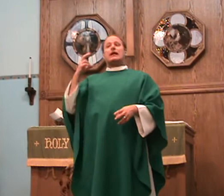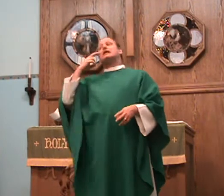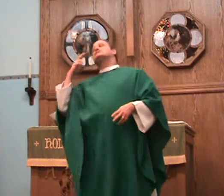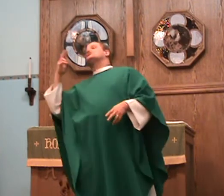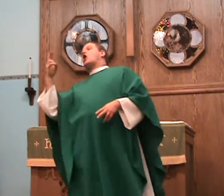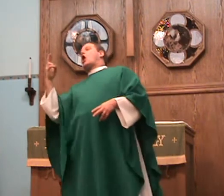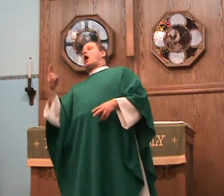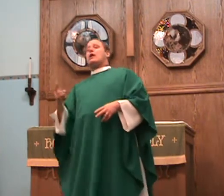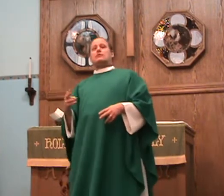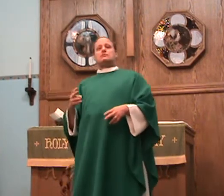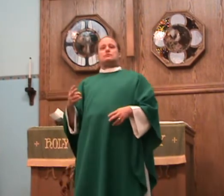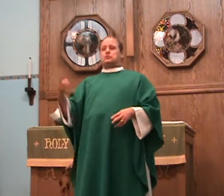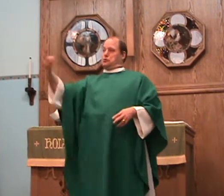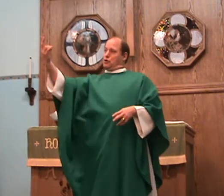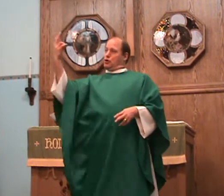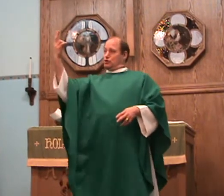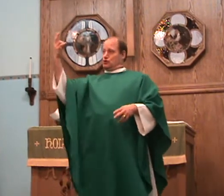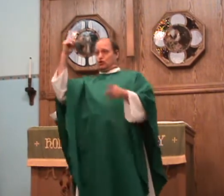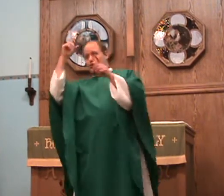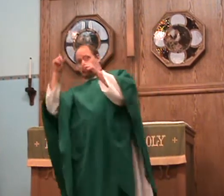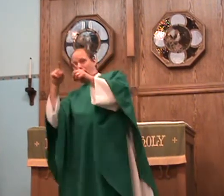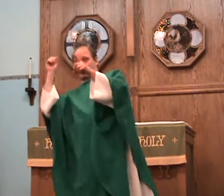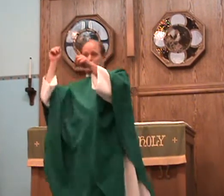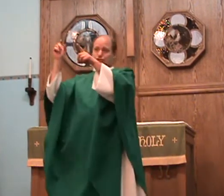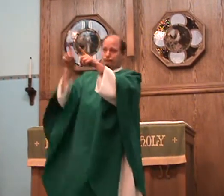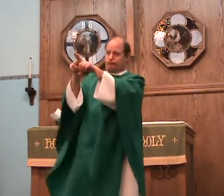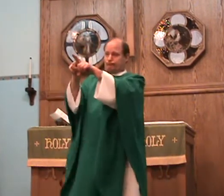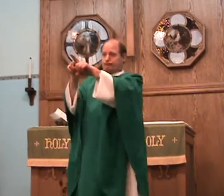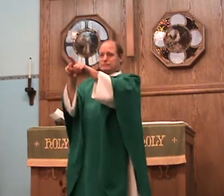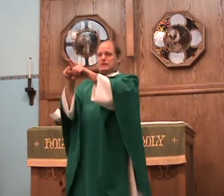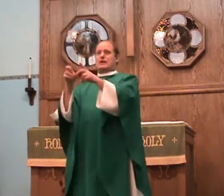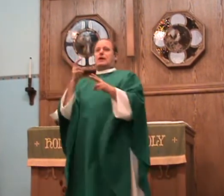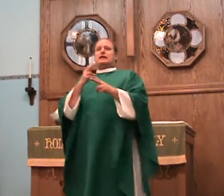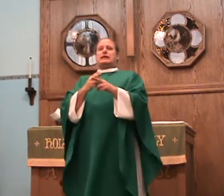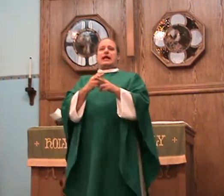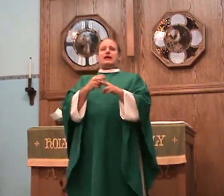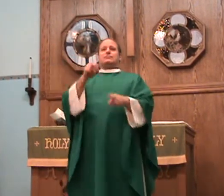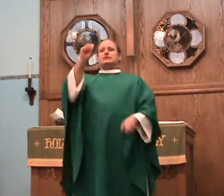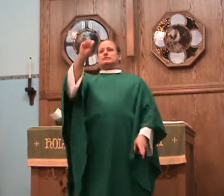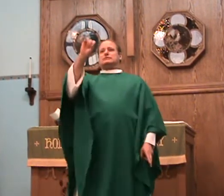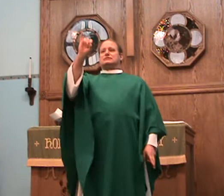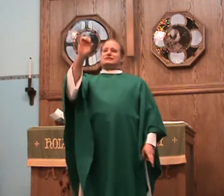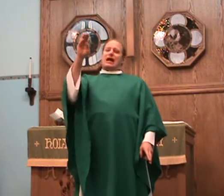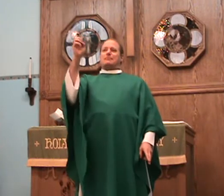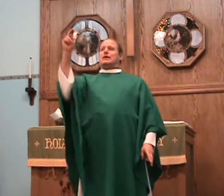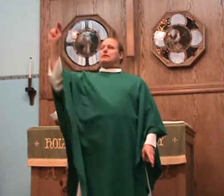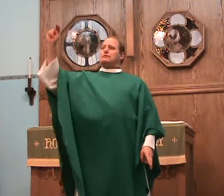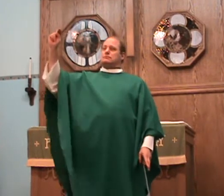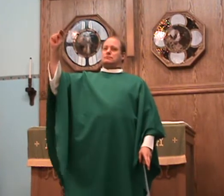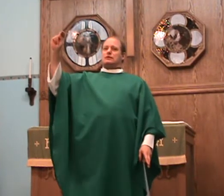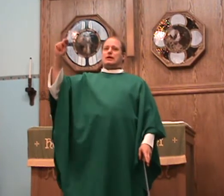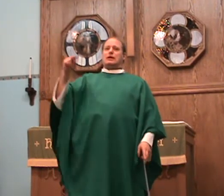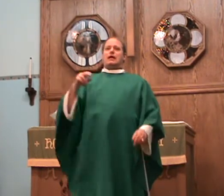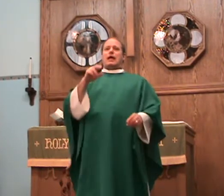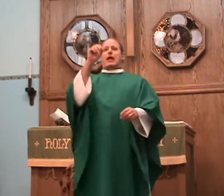and he saw two brothers named Simon